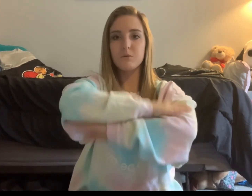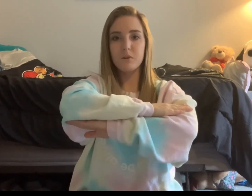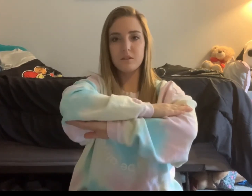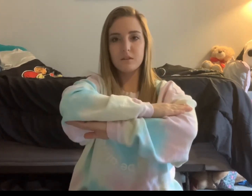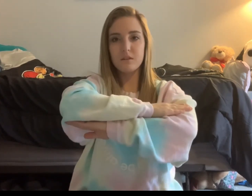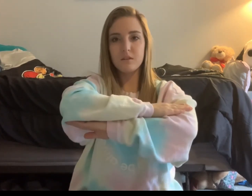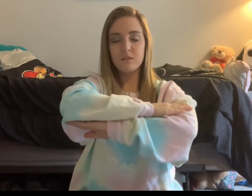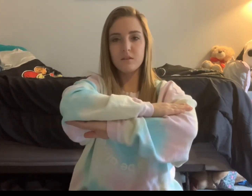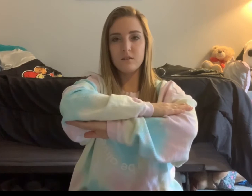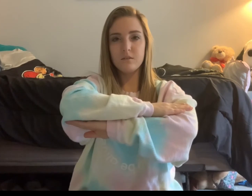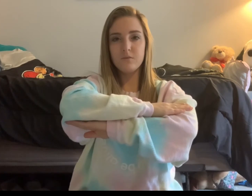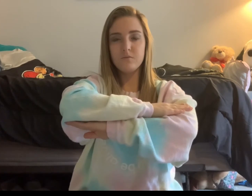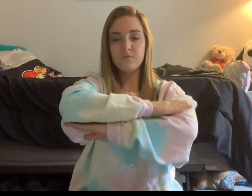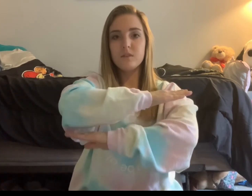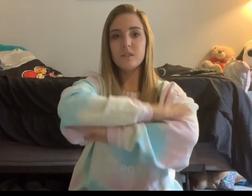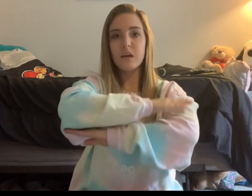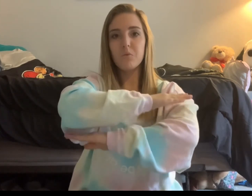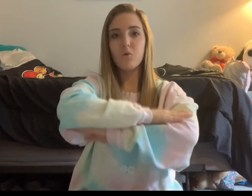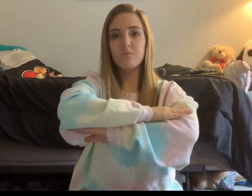twice. Table.